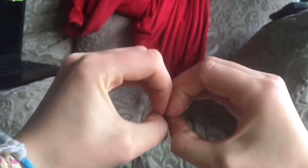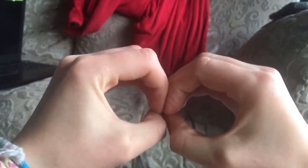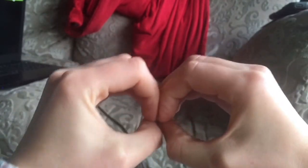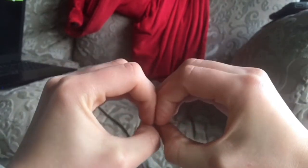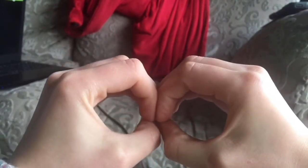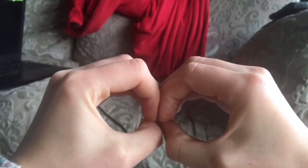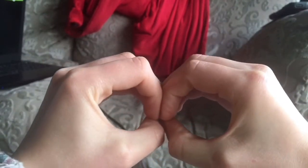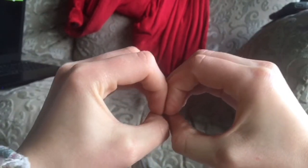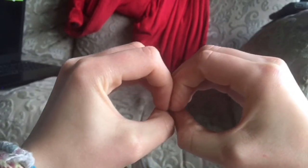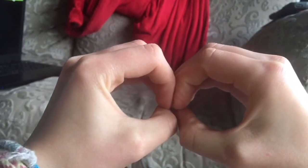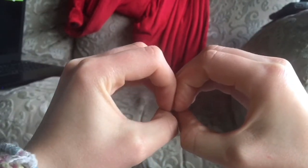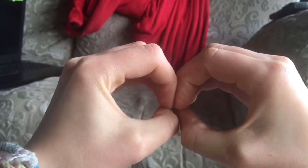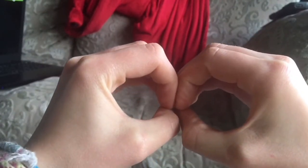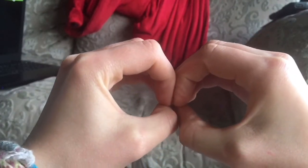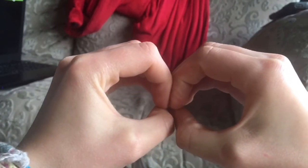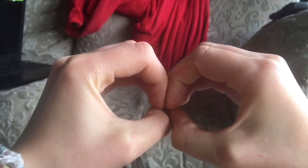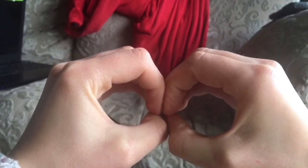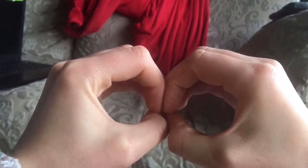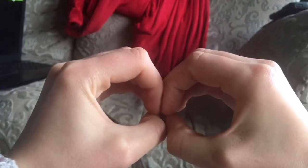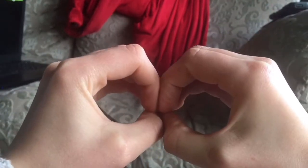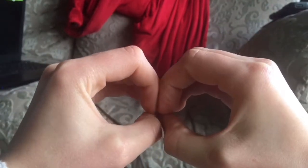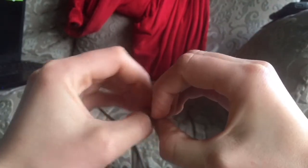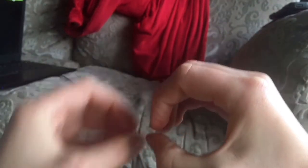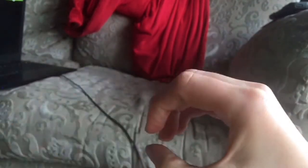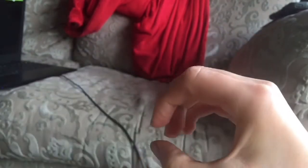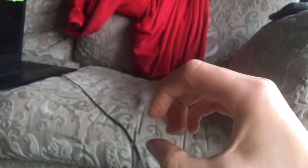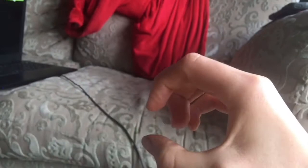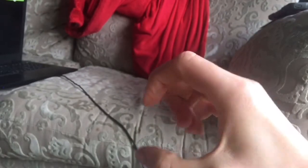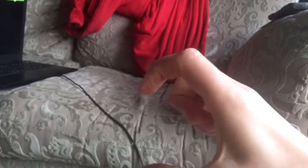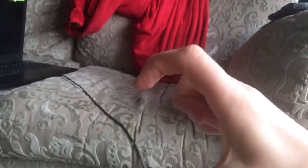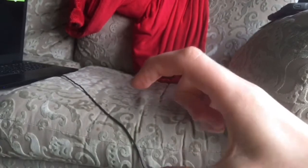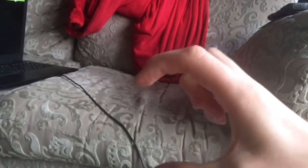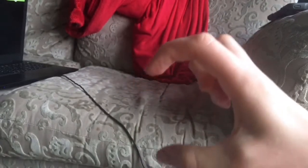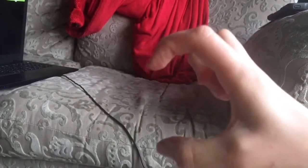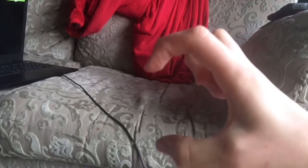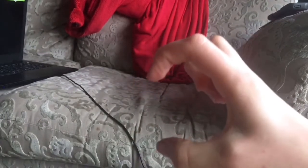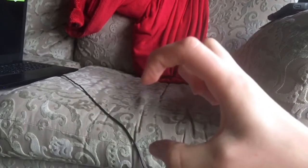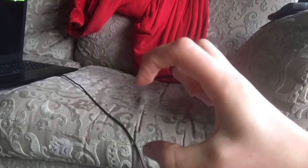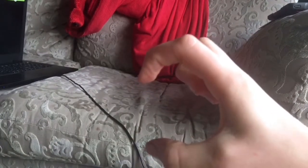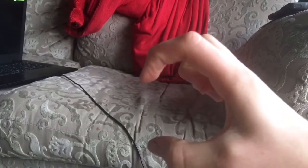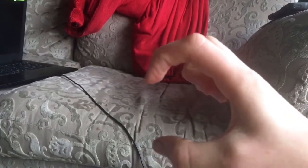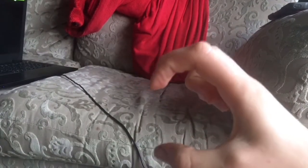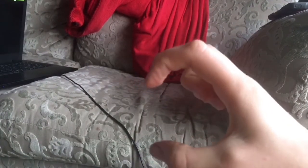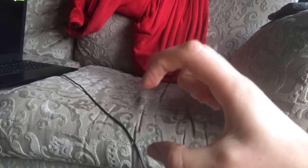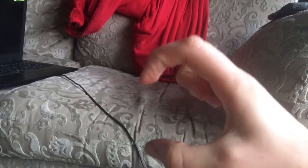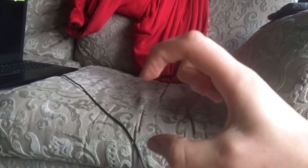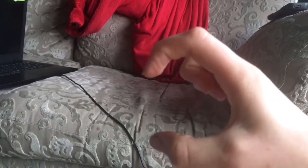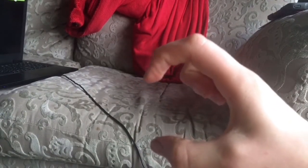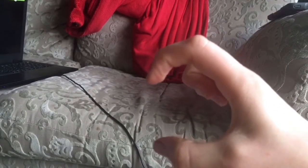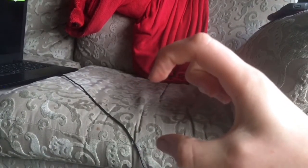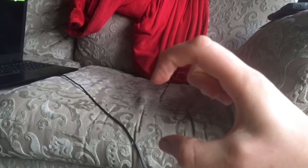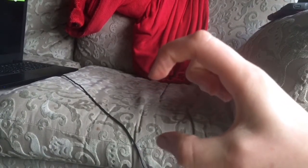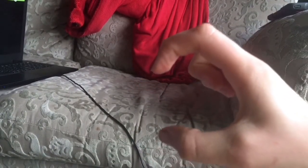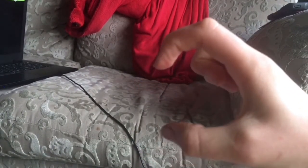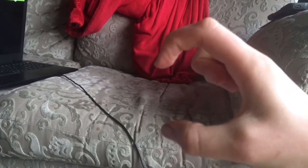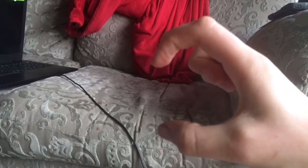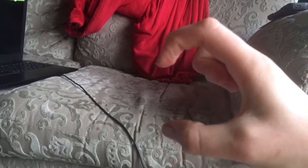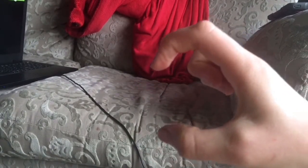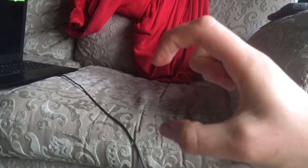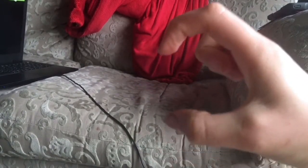for binoculars, so that's how you do B. Then for C, you're going to take your right hand, and it looks like a backwards C to you, but